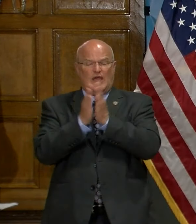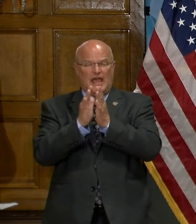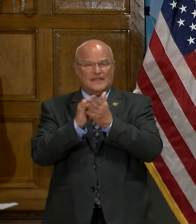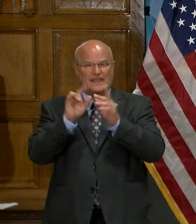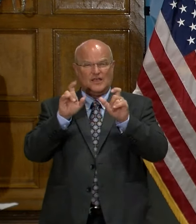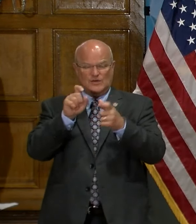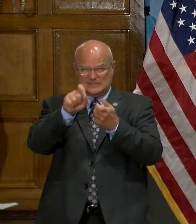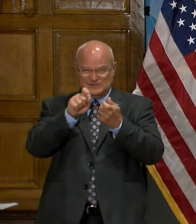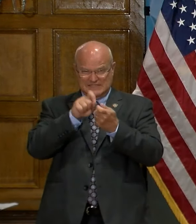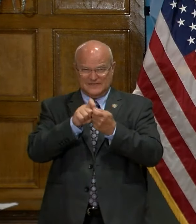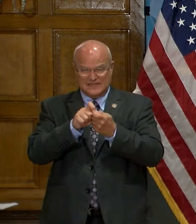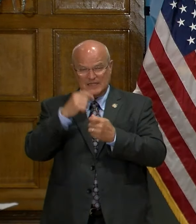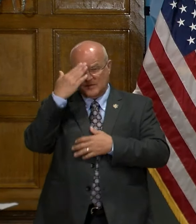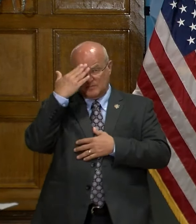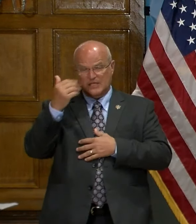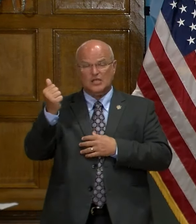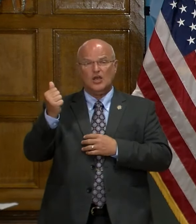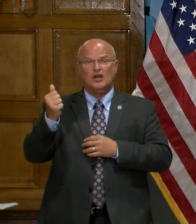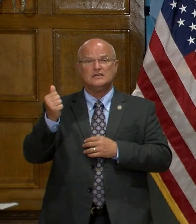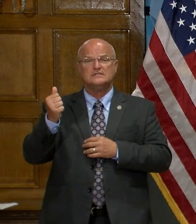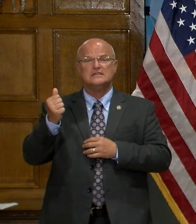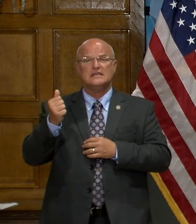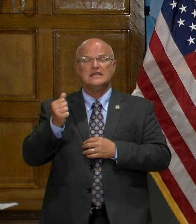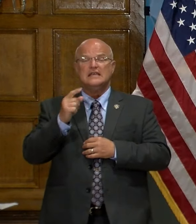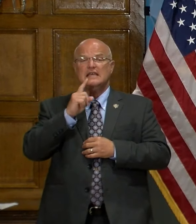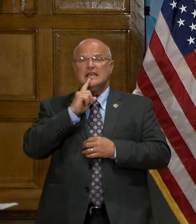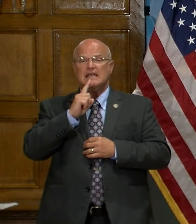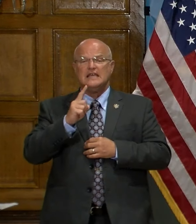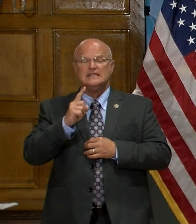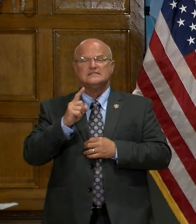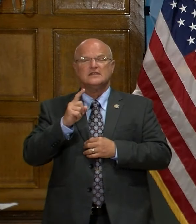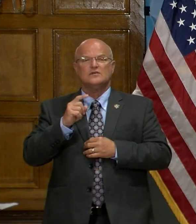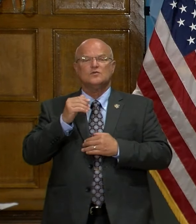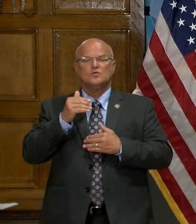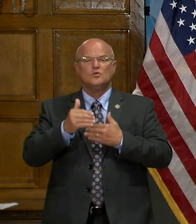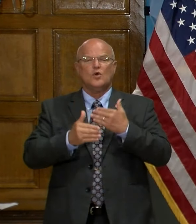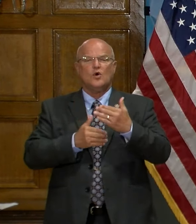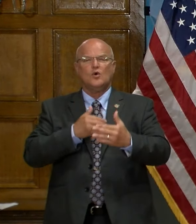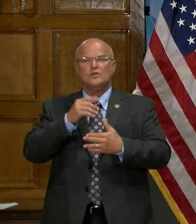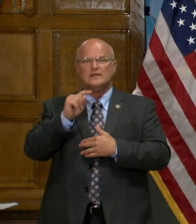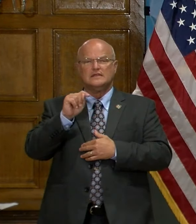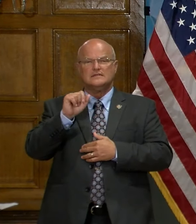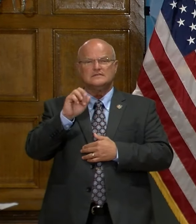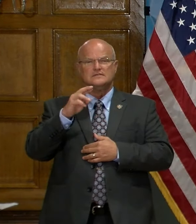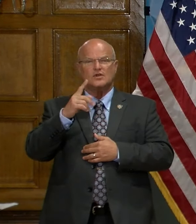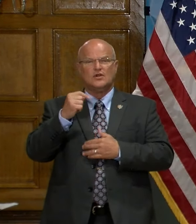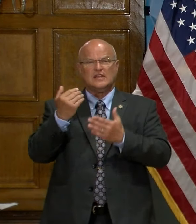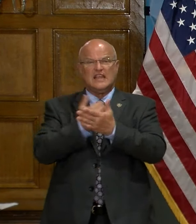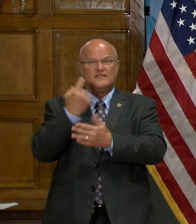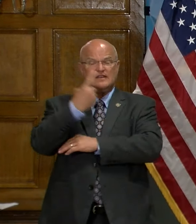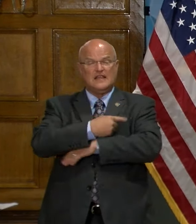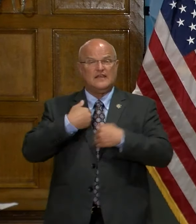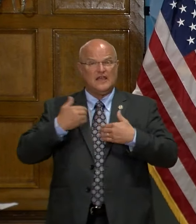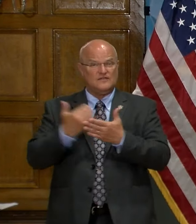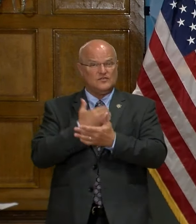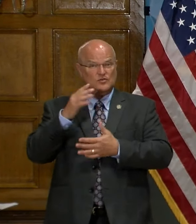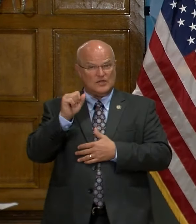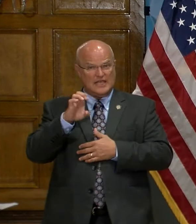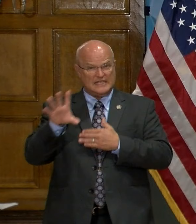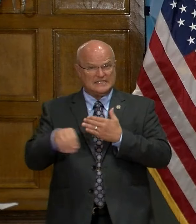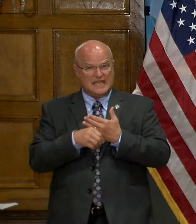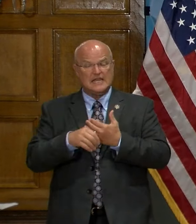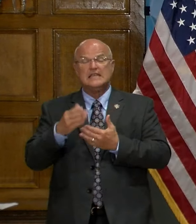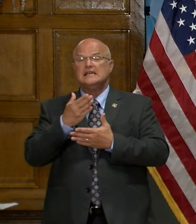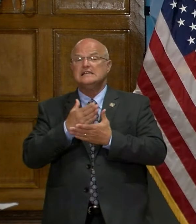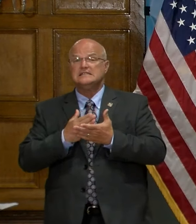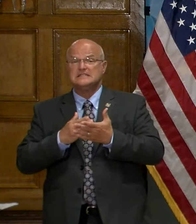that question specifically, because it's a rolling target. Every day we have new cases added, and